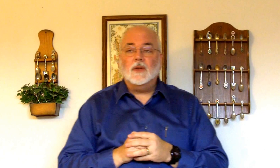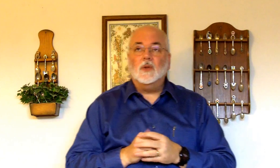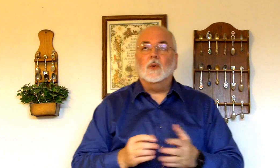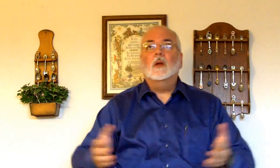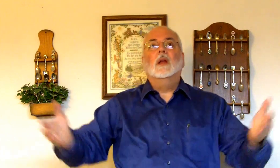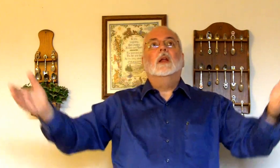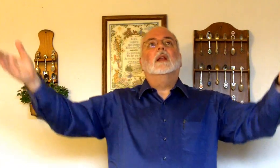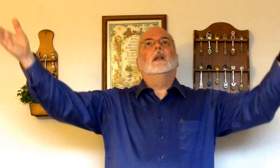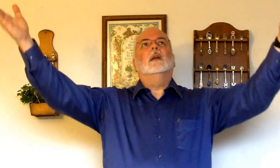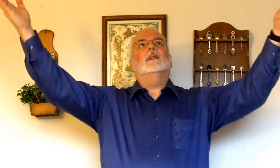you. Lifting.